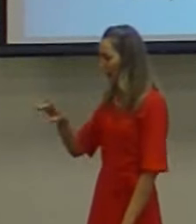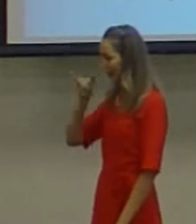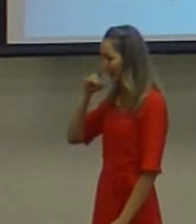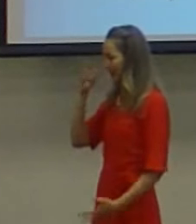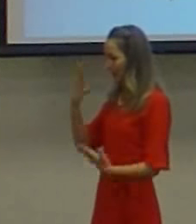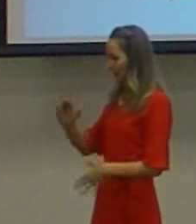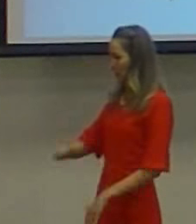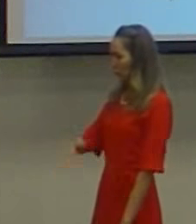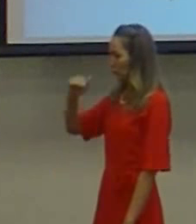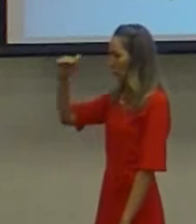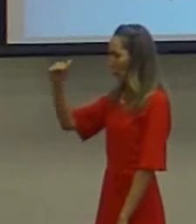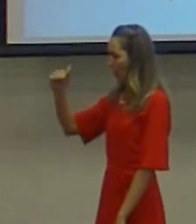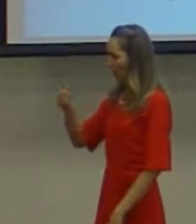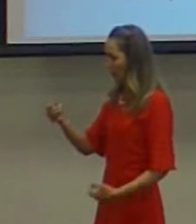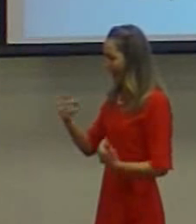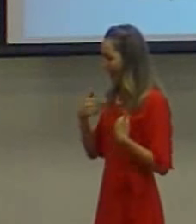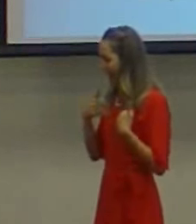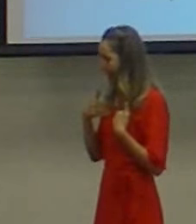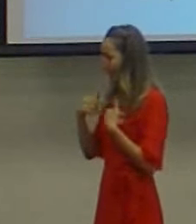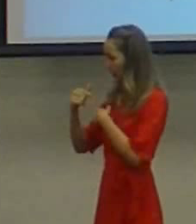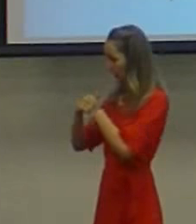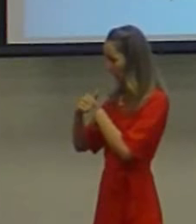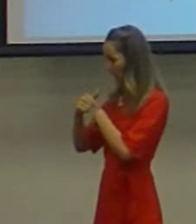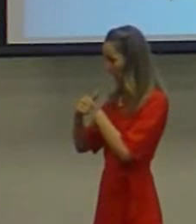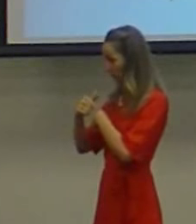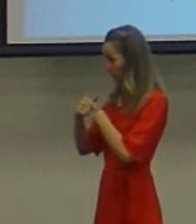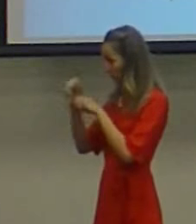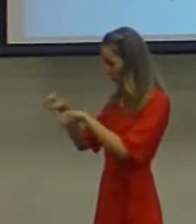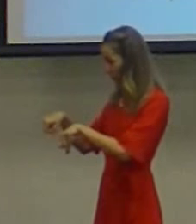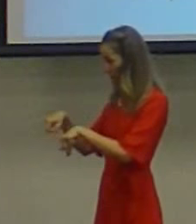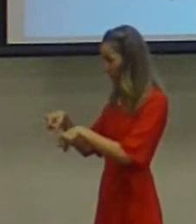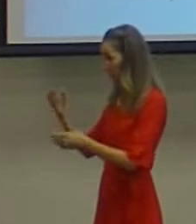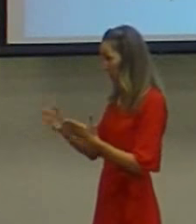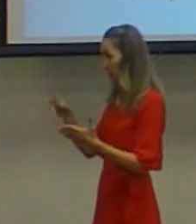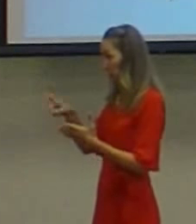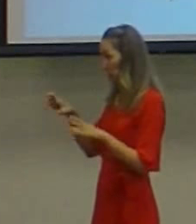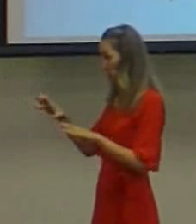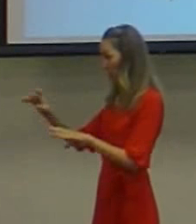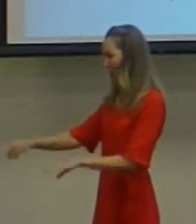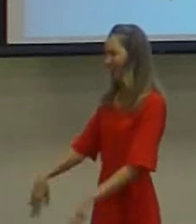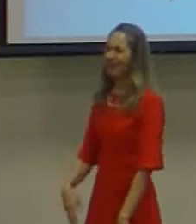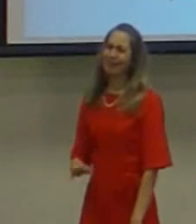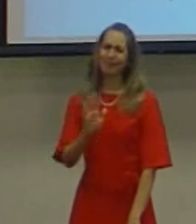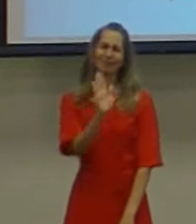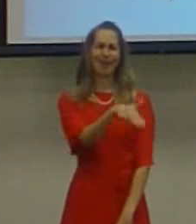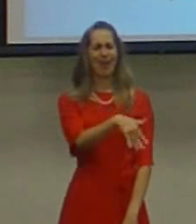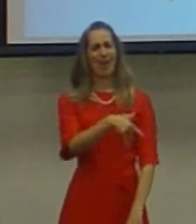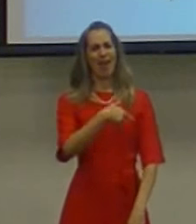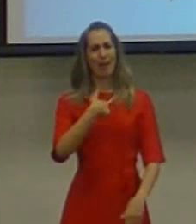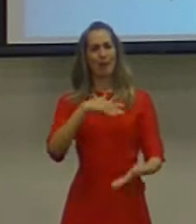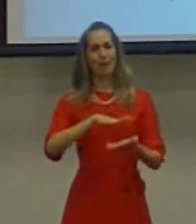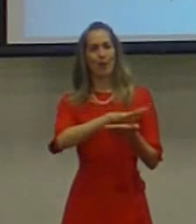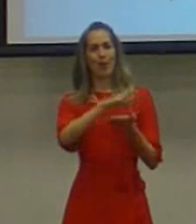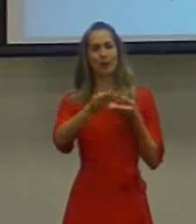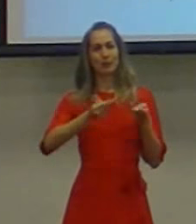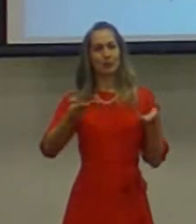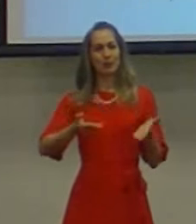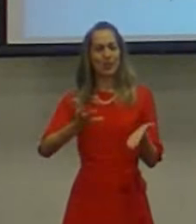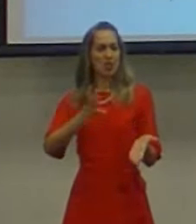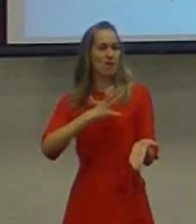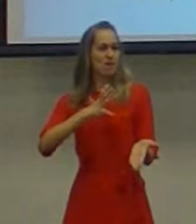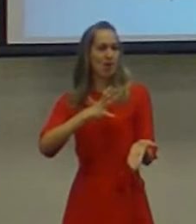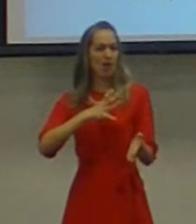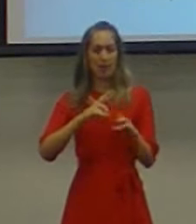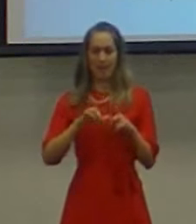time. Maybe this should happen. And I thought, no, that ship has sailed. I was the college minister here. Things were going fine. But I couldn't sleep that